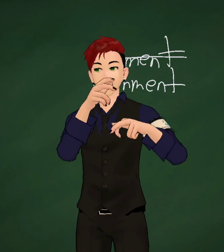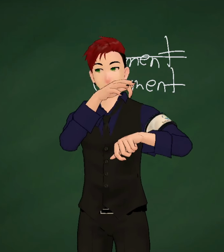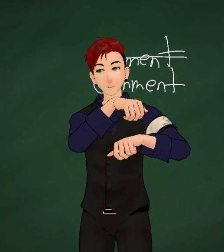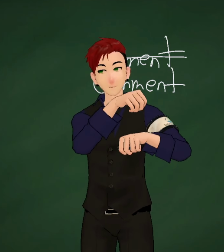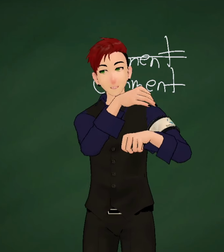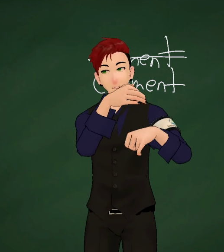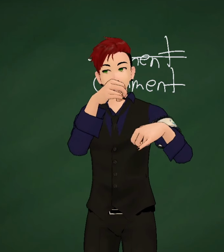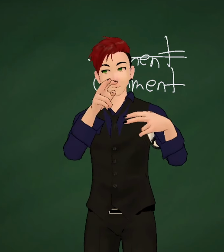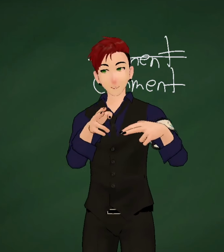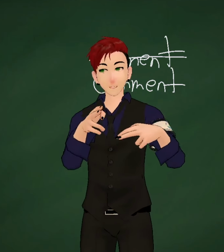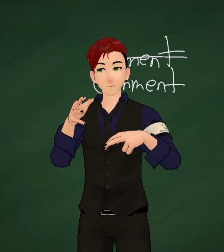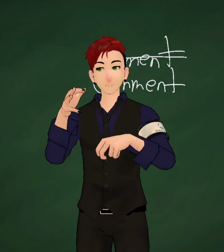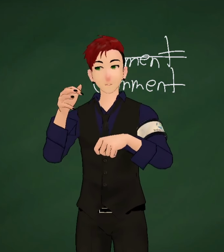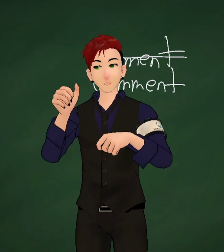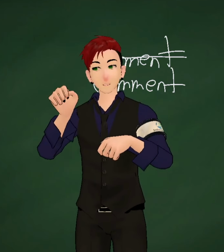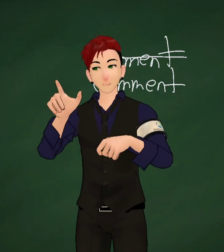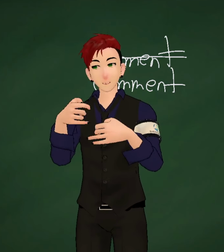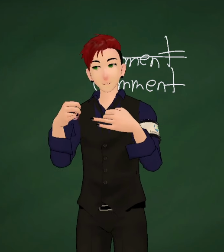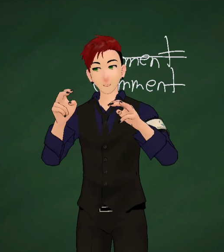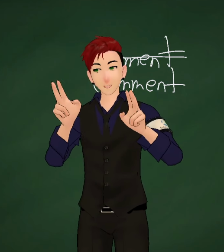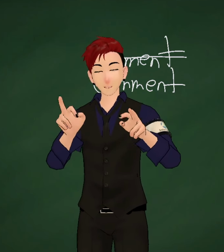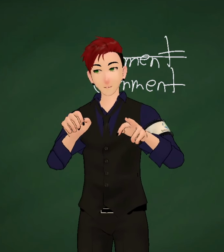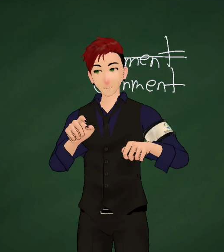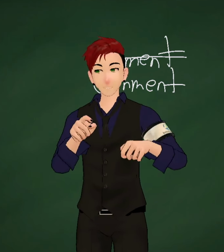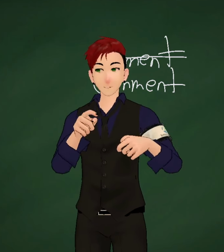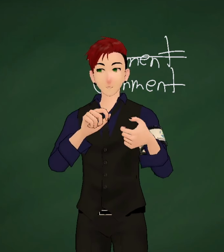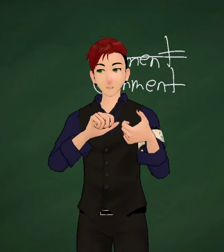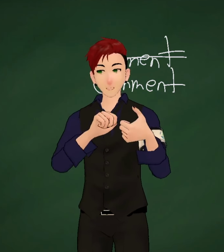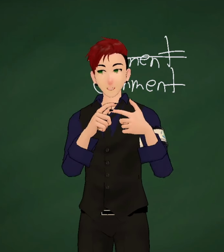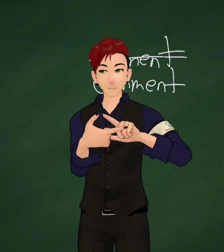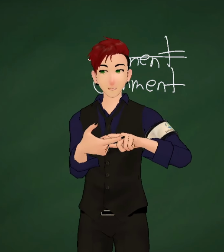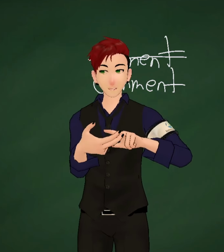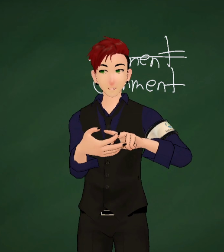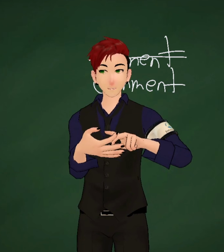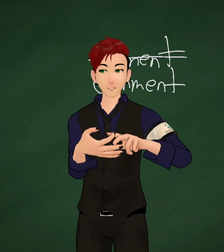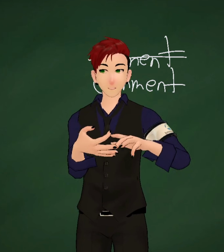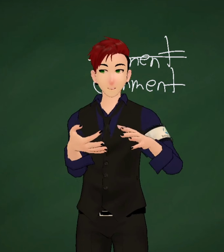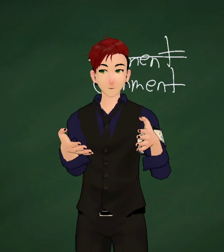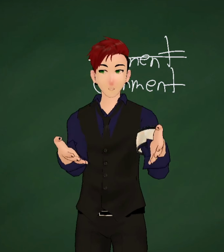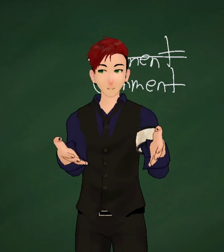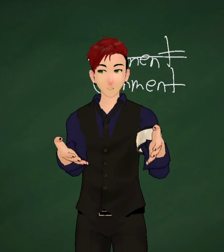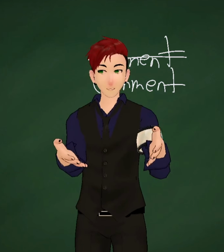about English idioms or ASL idioms, or how to like translate them, or what?